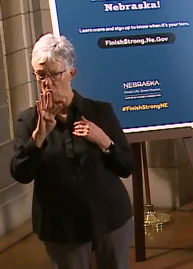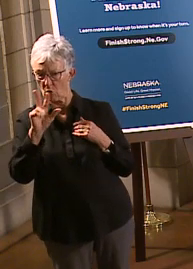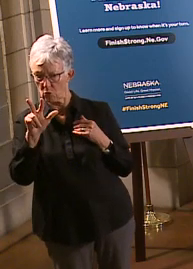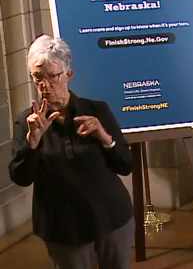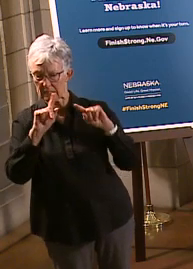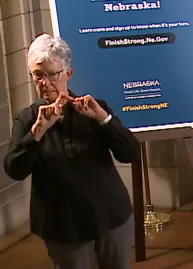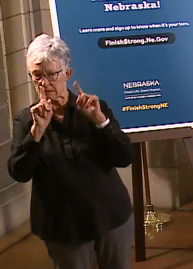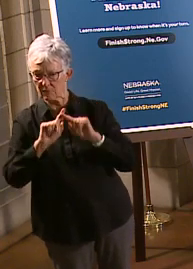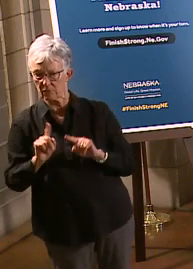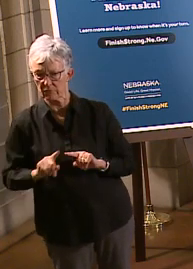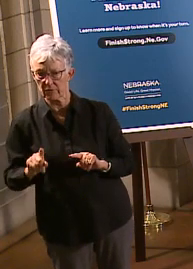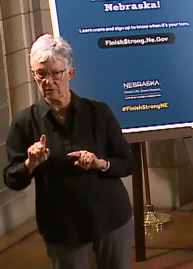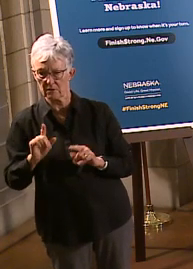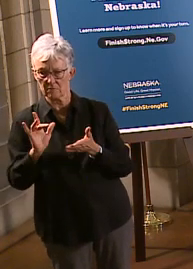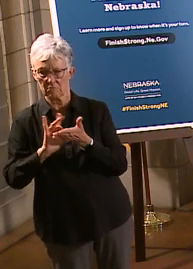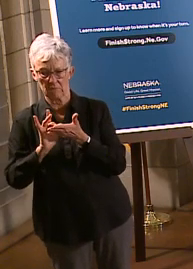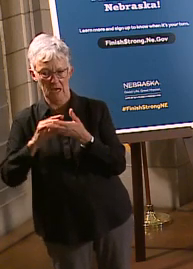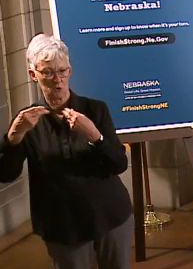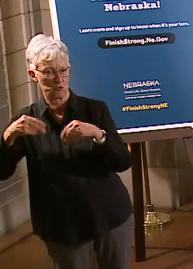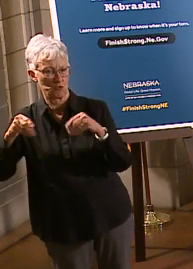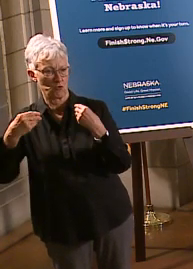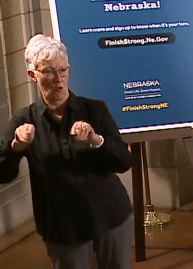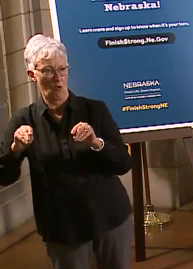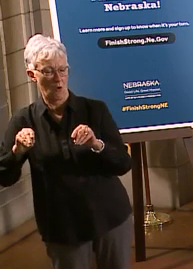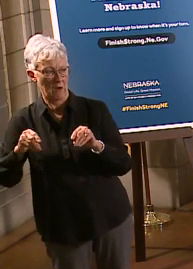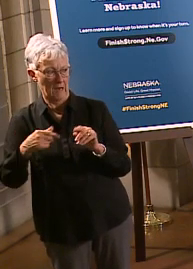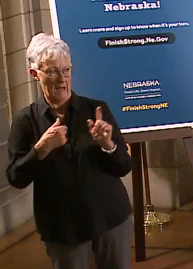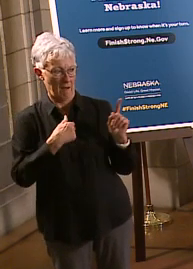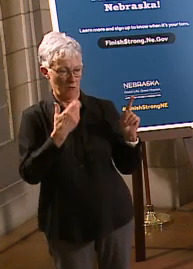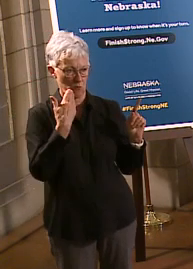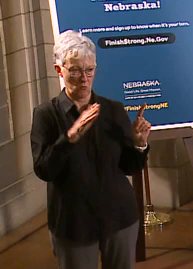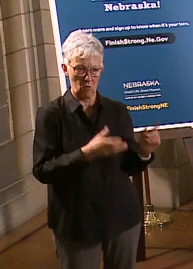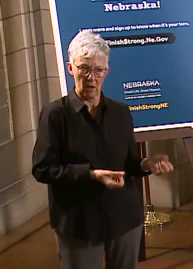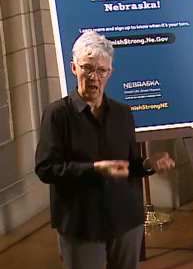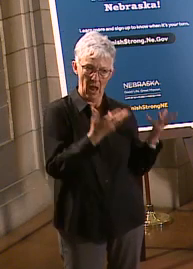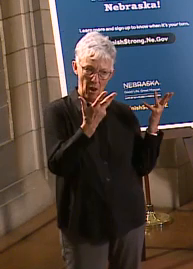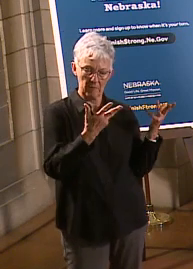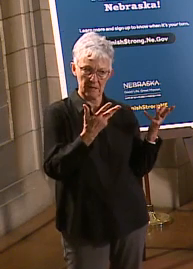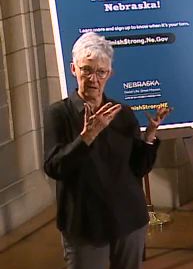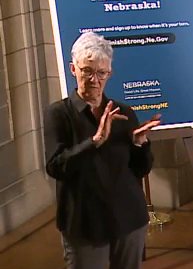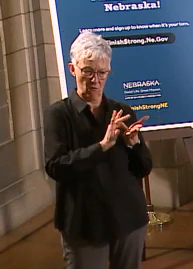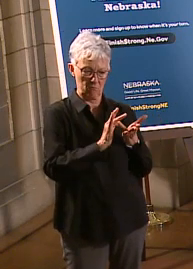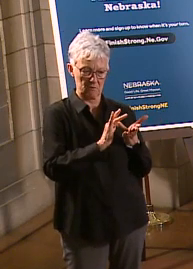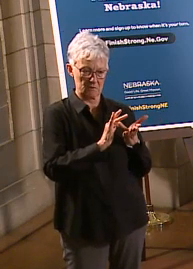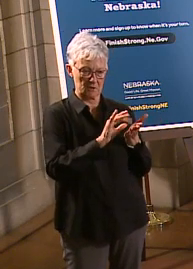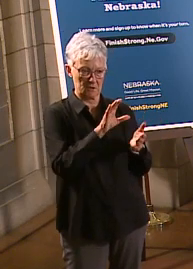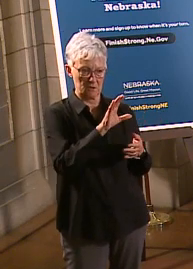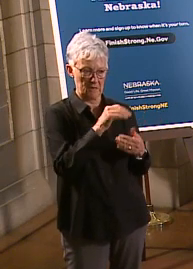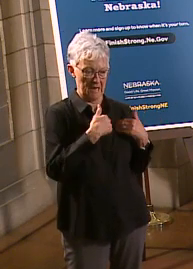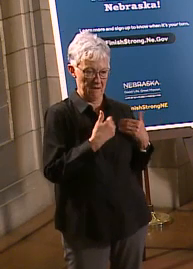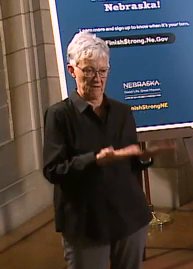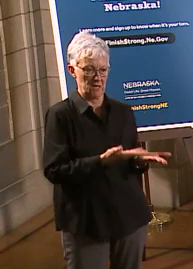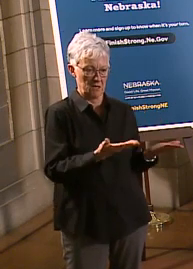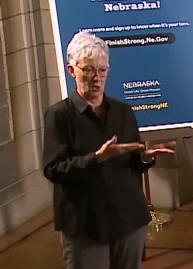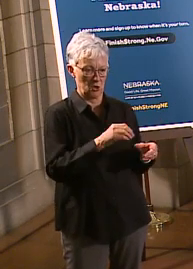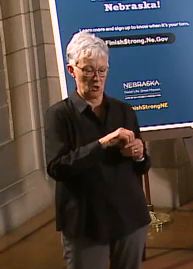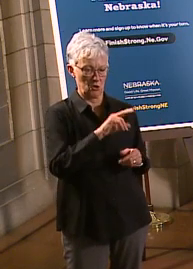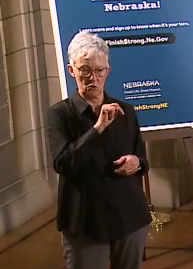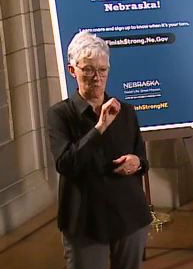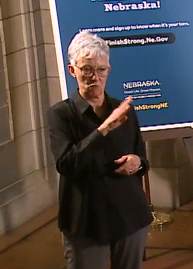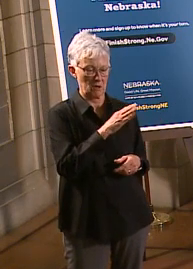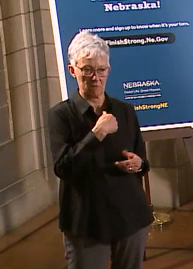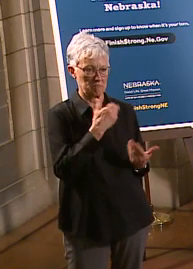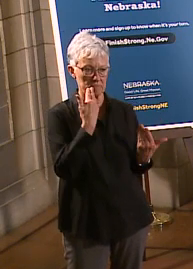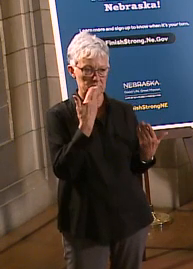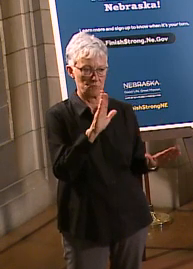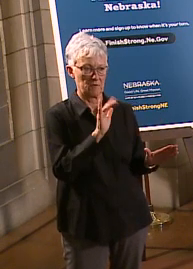43 pharmacies, and I don't have a number offhand how many pharmacies we have, but we can get that for you, and Taylor, can you just follow up? I don't know that